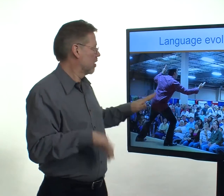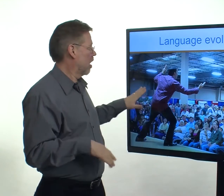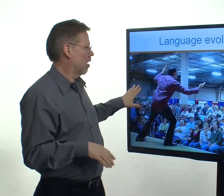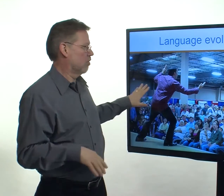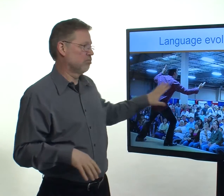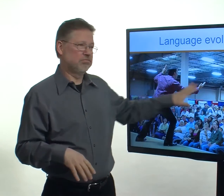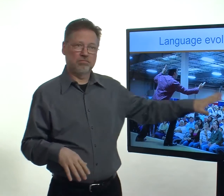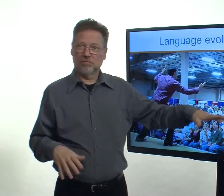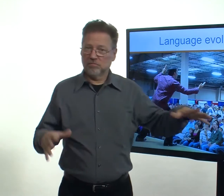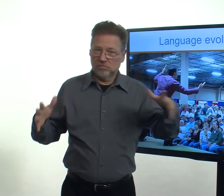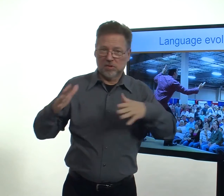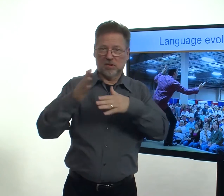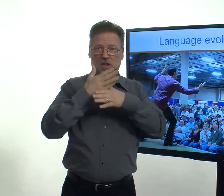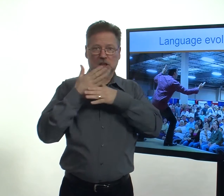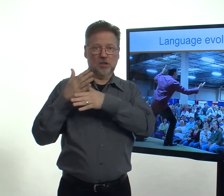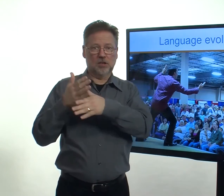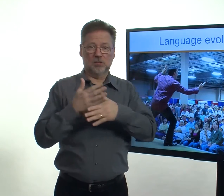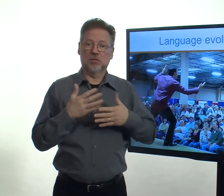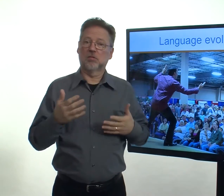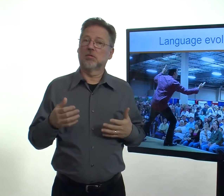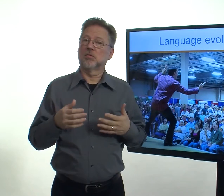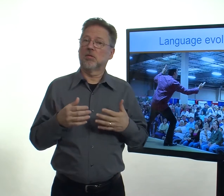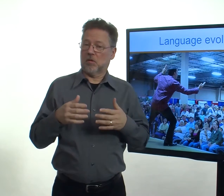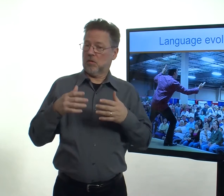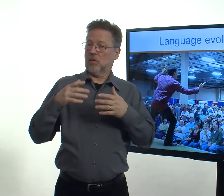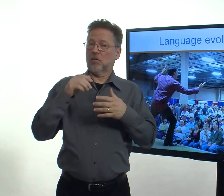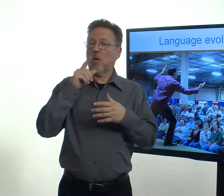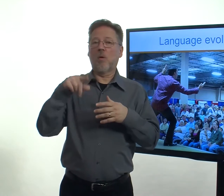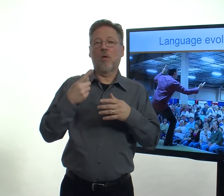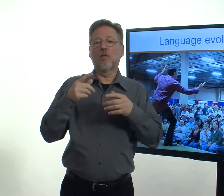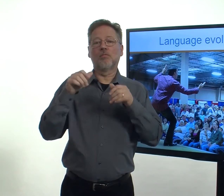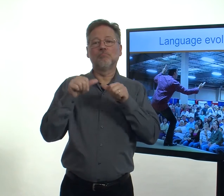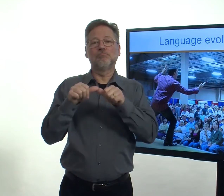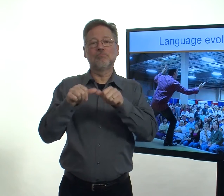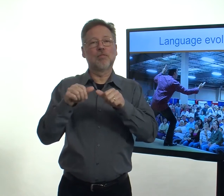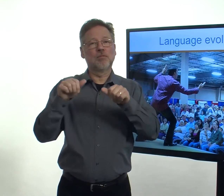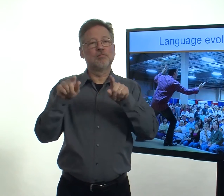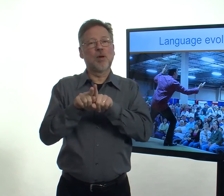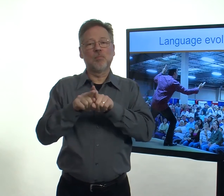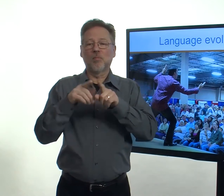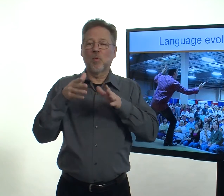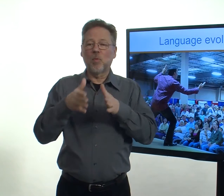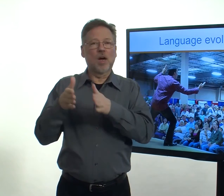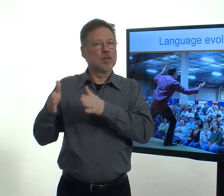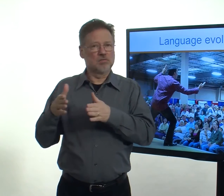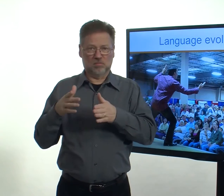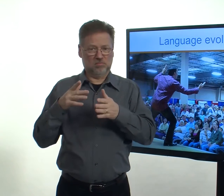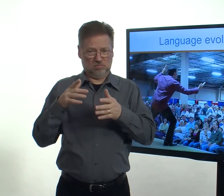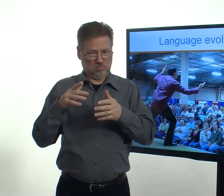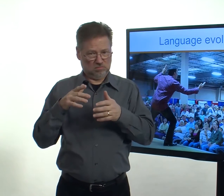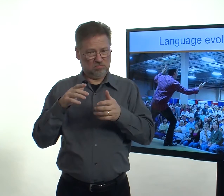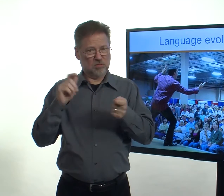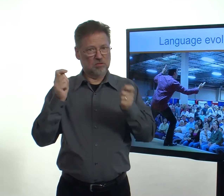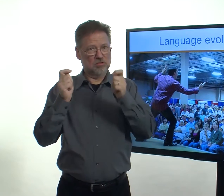used by an entire community like this, one that shares the language. Not only has its use continued, it has